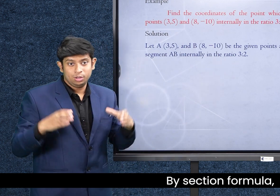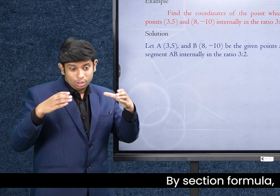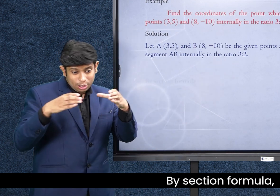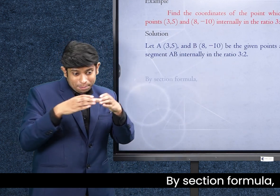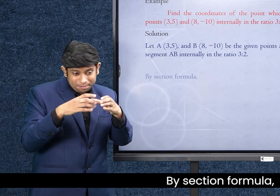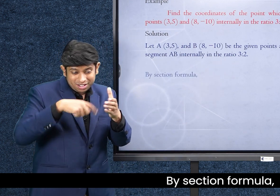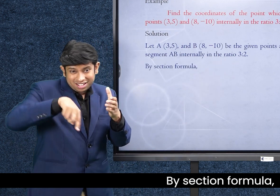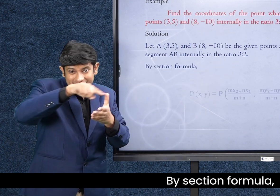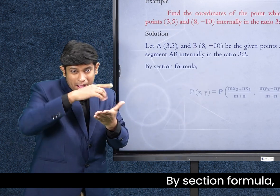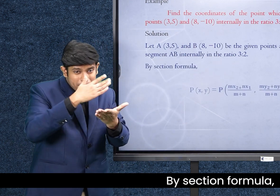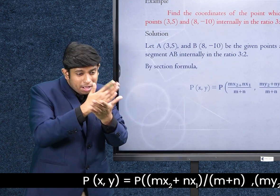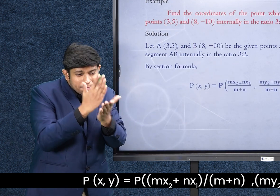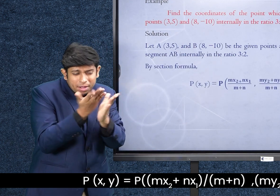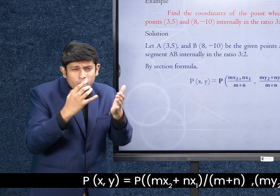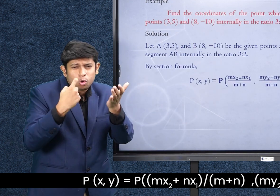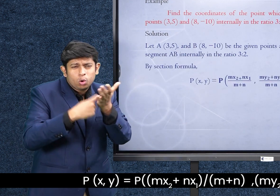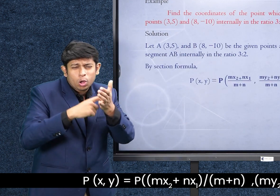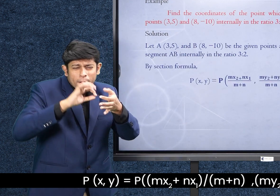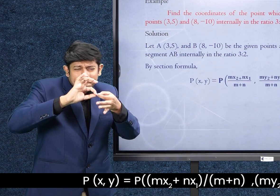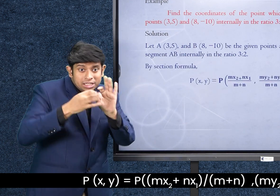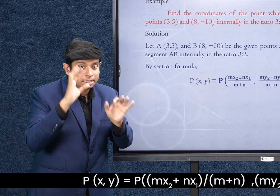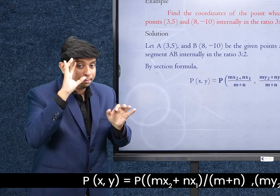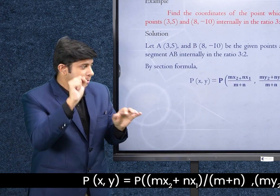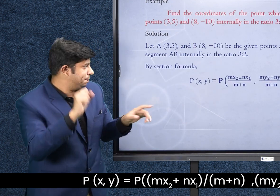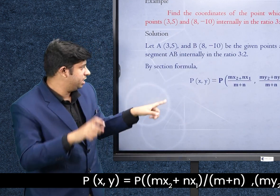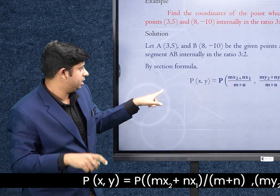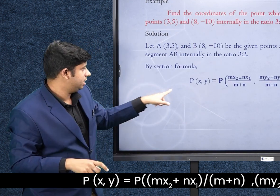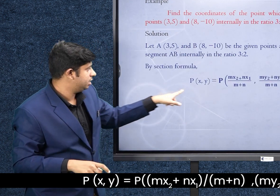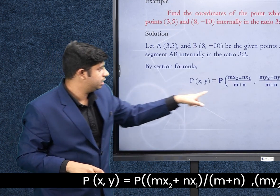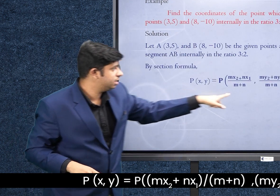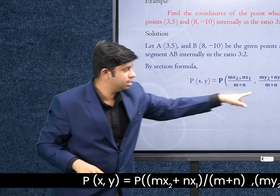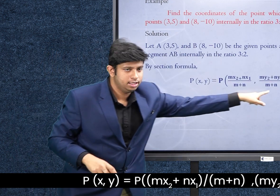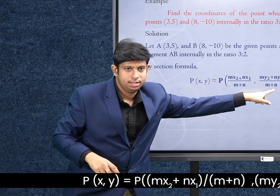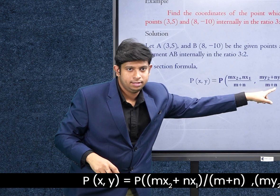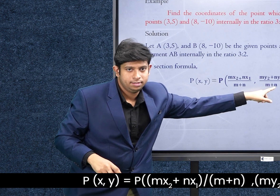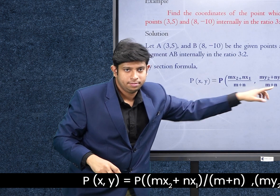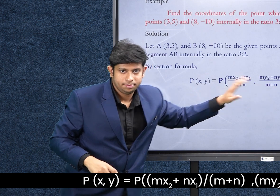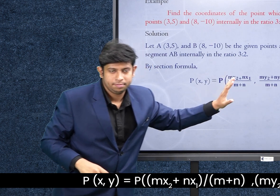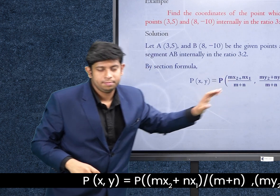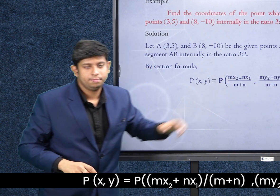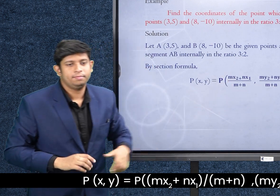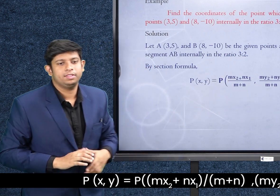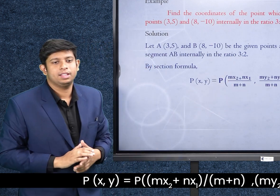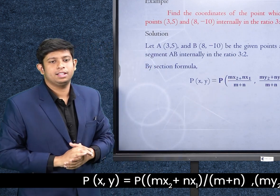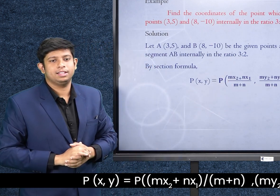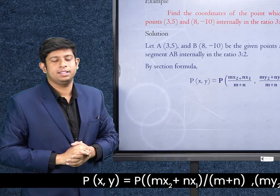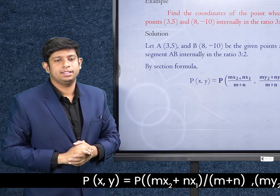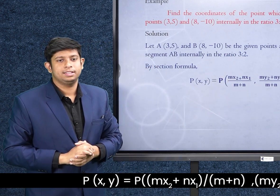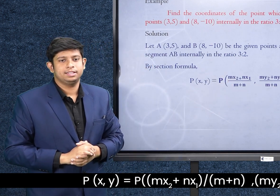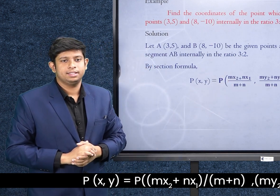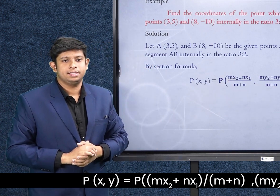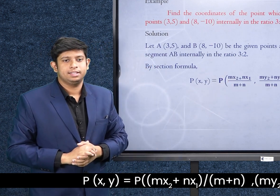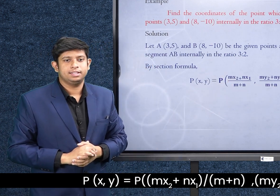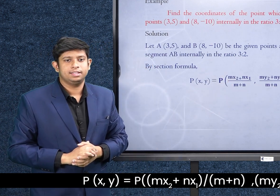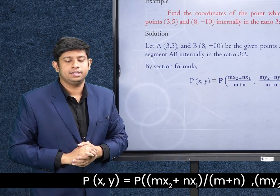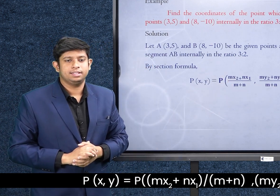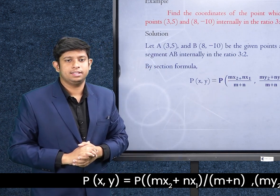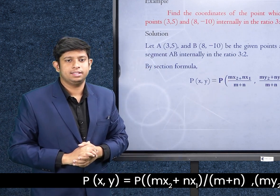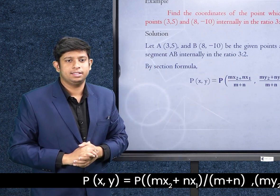By section formula, P of x, y is equal to P into mx2 plus nx1 by m plus n,